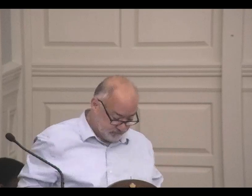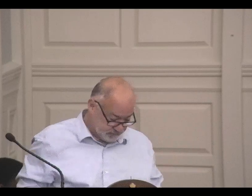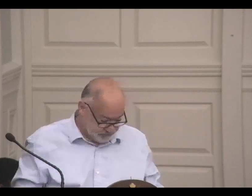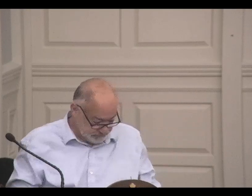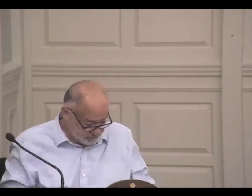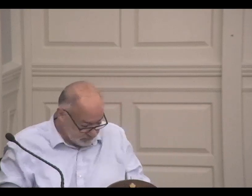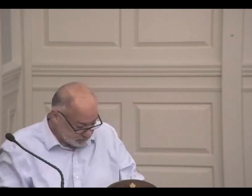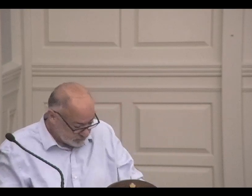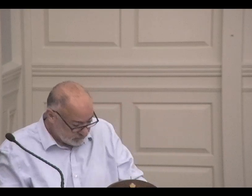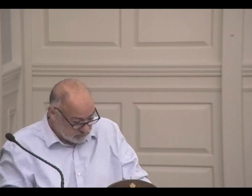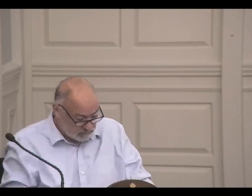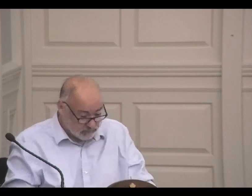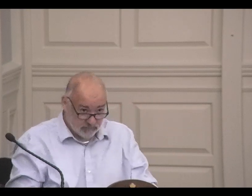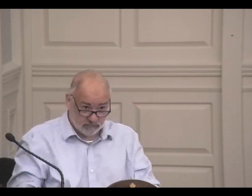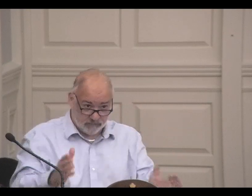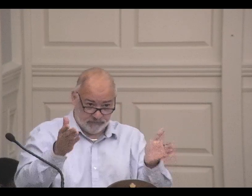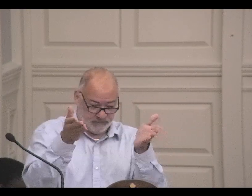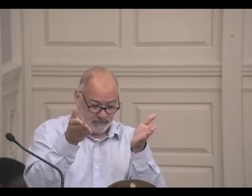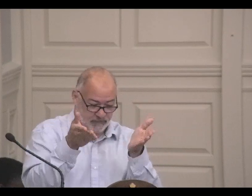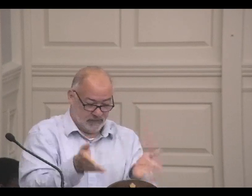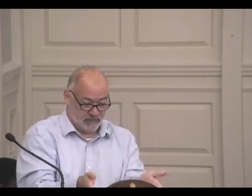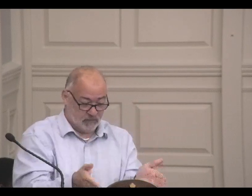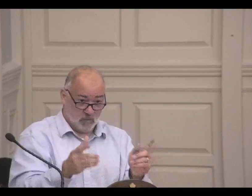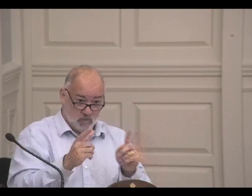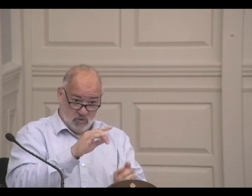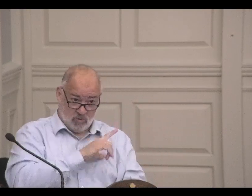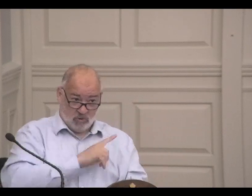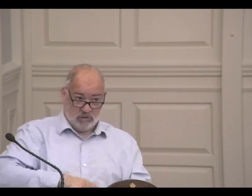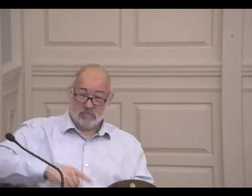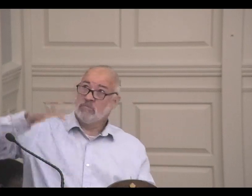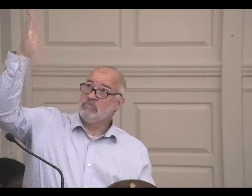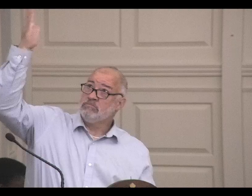according to his own words,